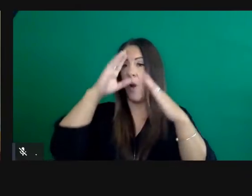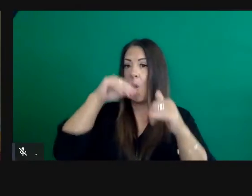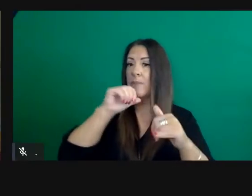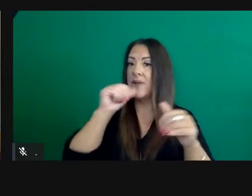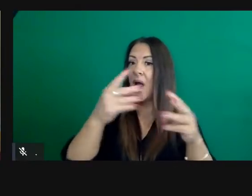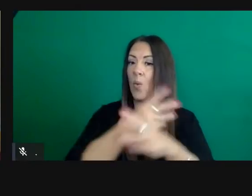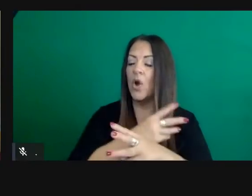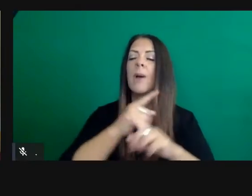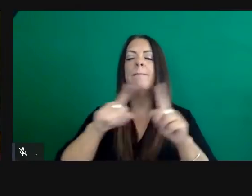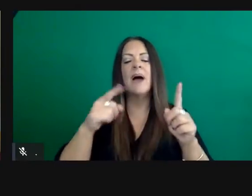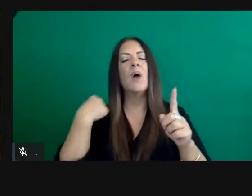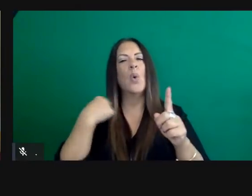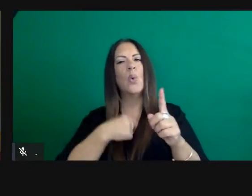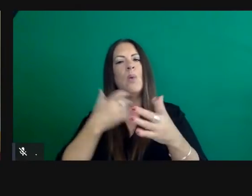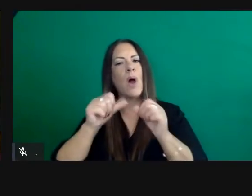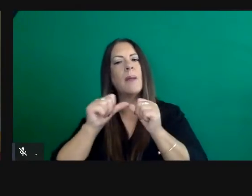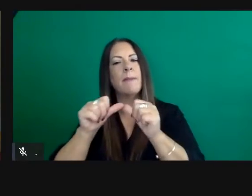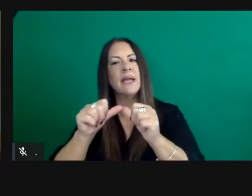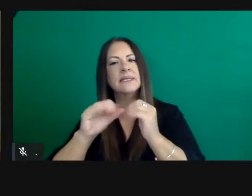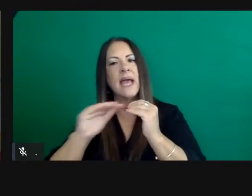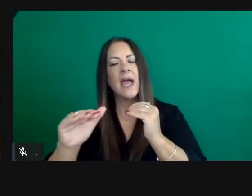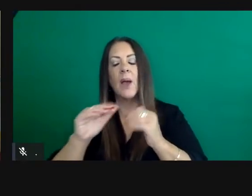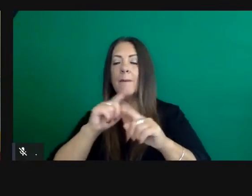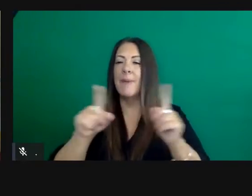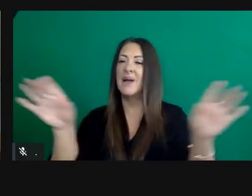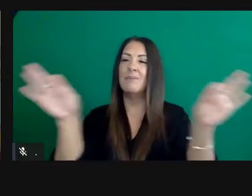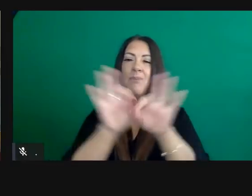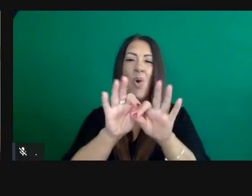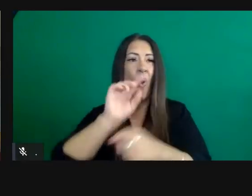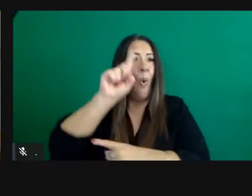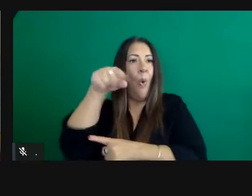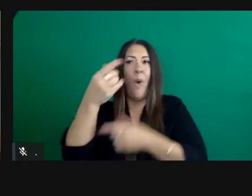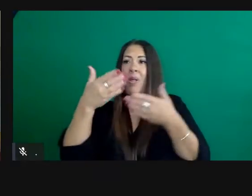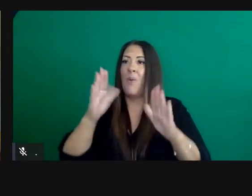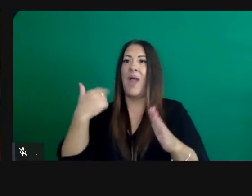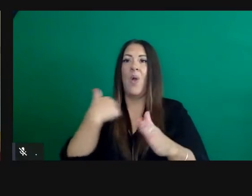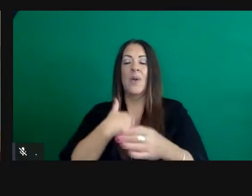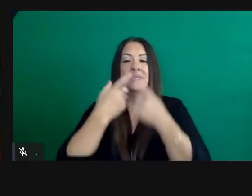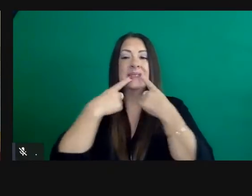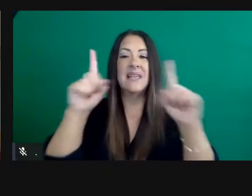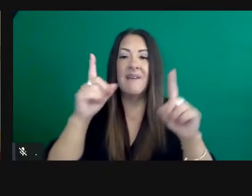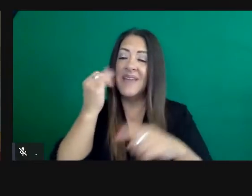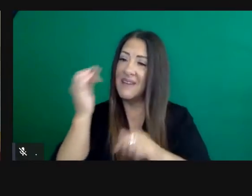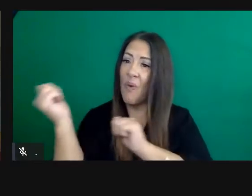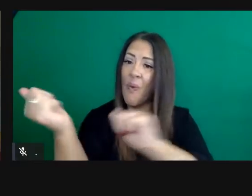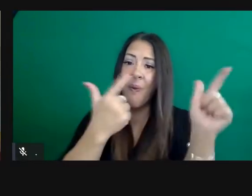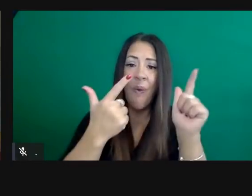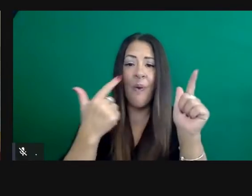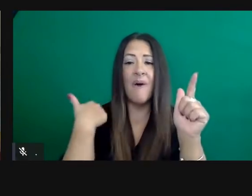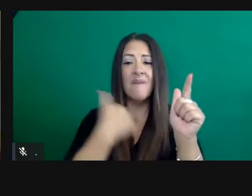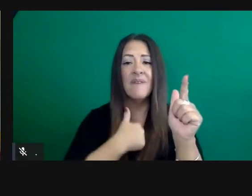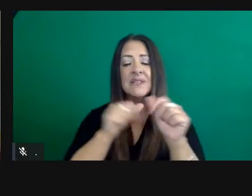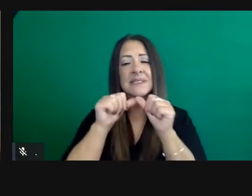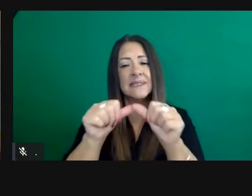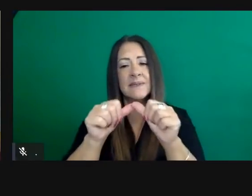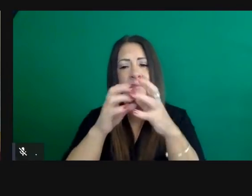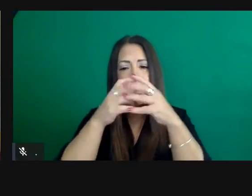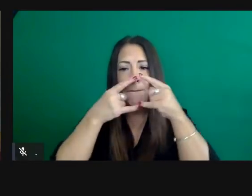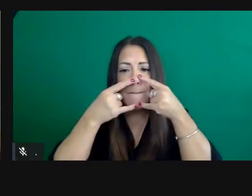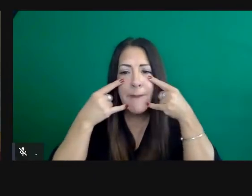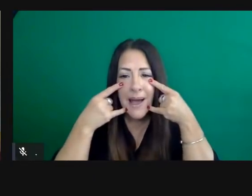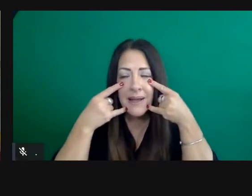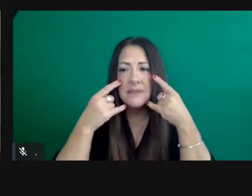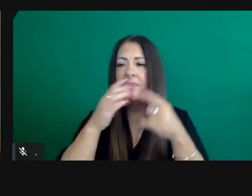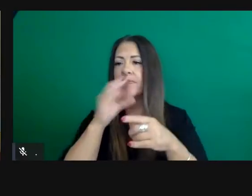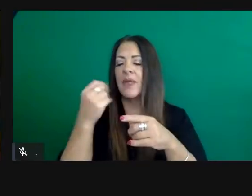that said, it is going to take Californians to continue to wear their mask, and I believe there is more